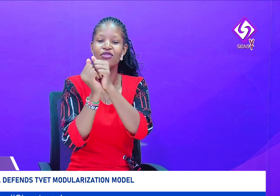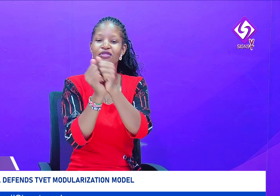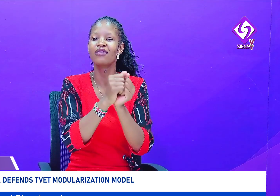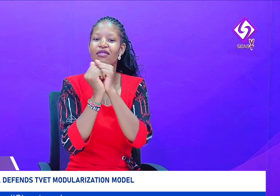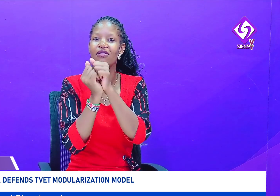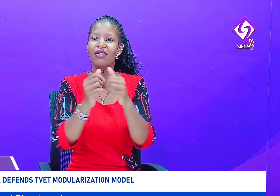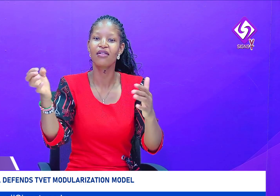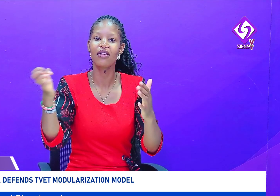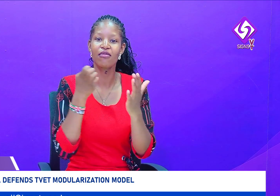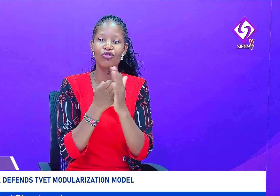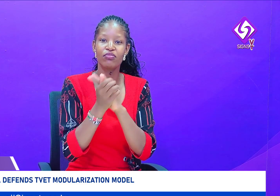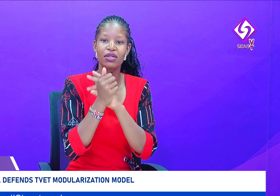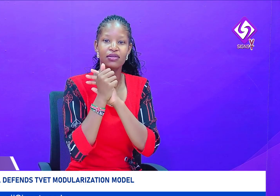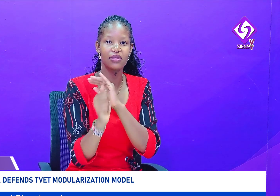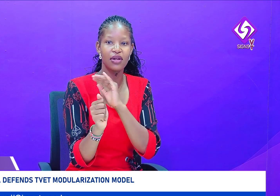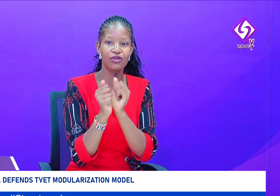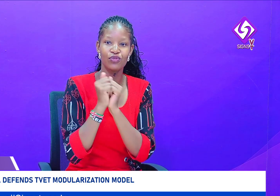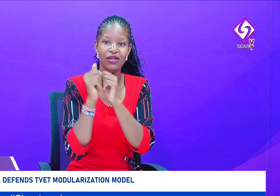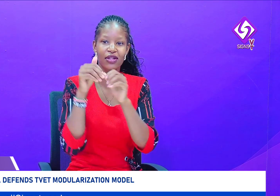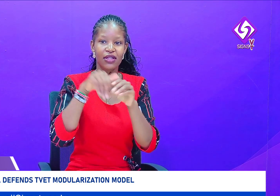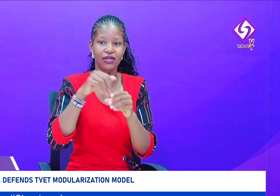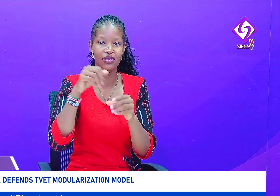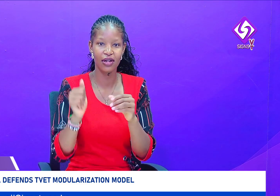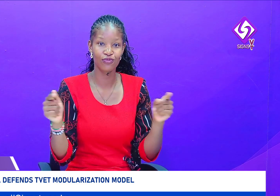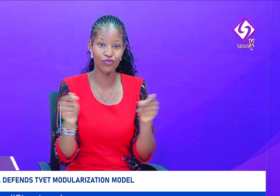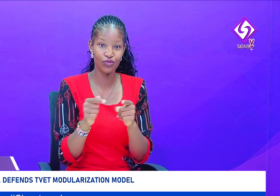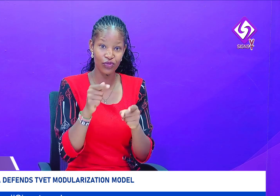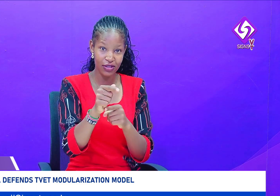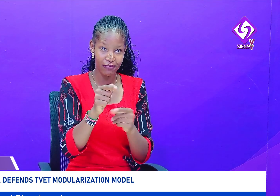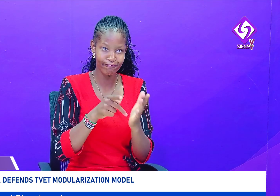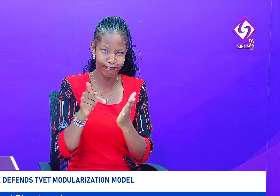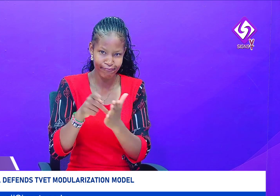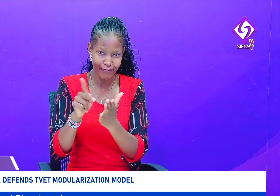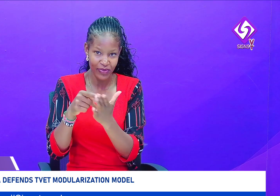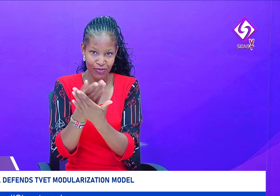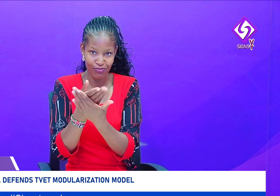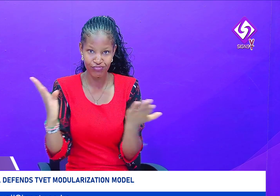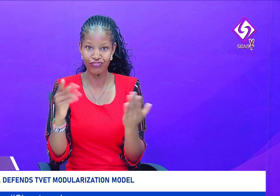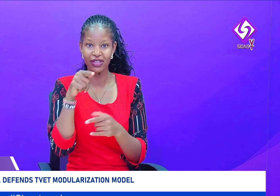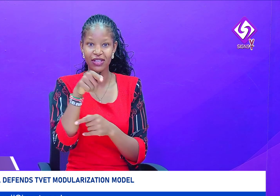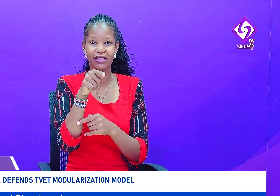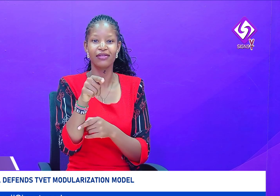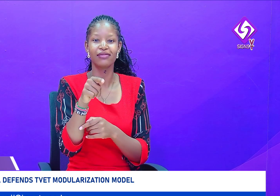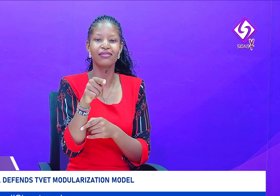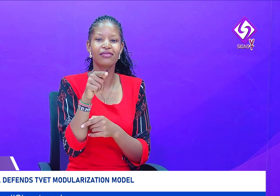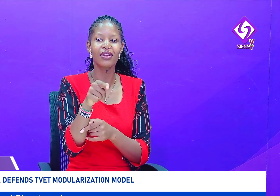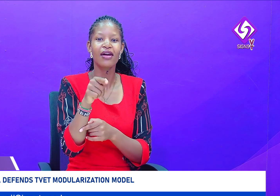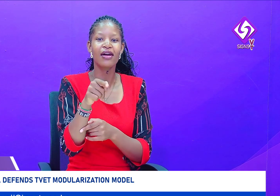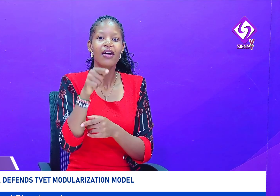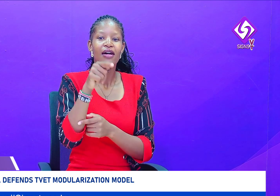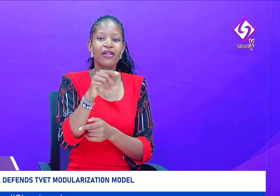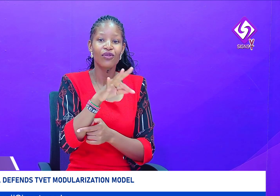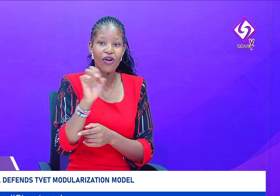Kenyans with employable skills within a shorter period while capping tuition